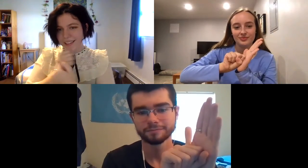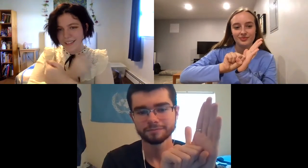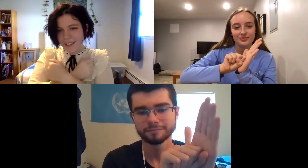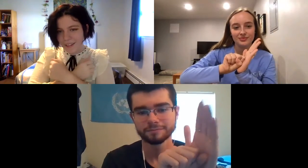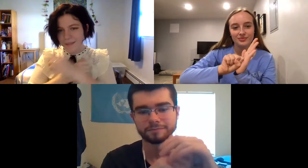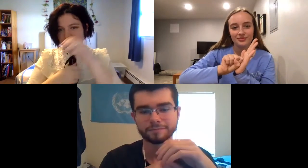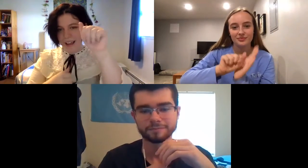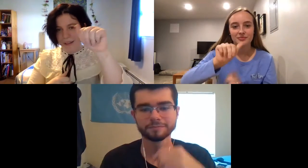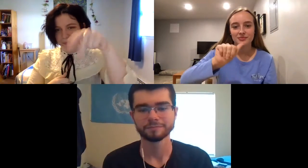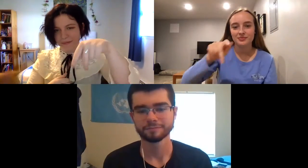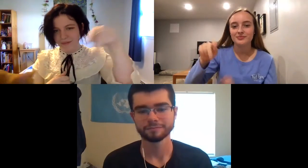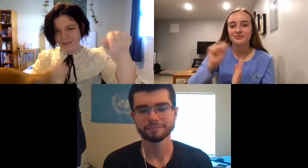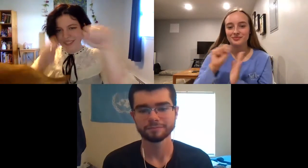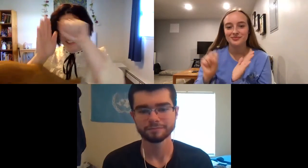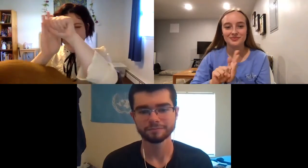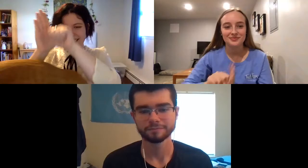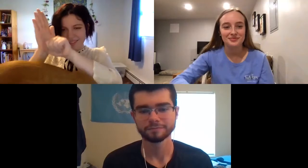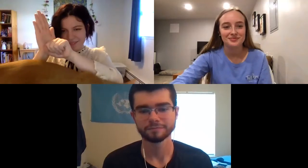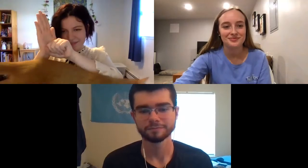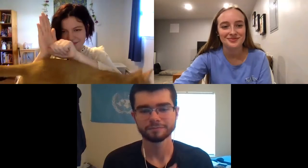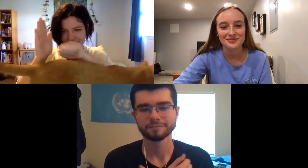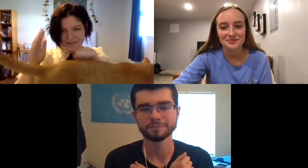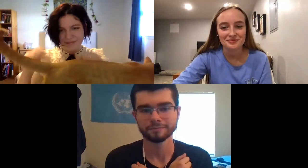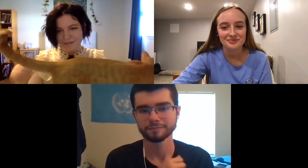I love App State.